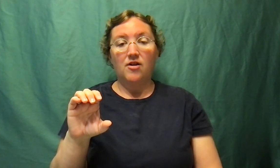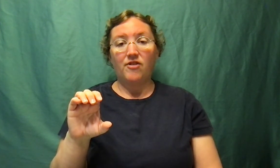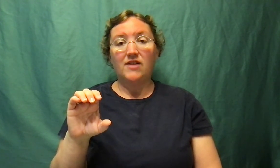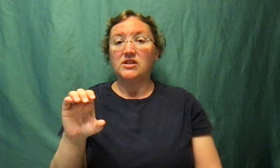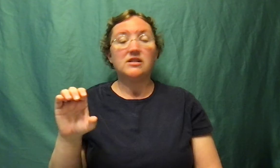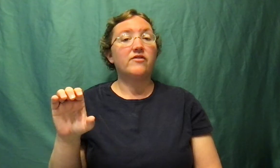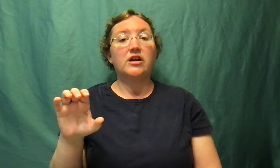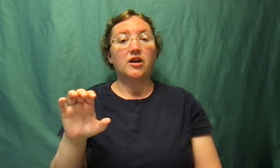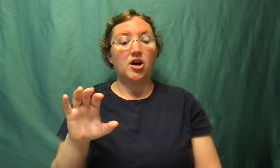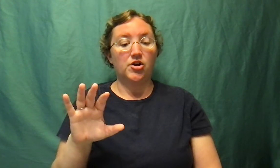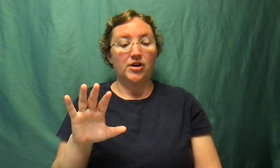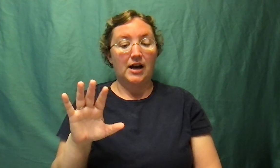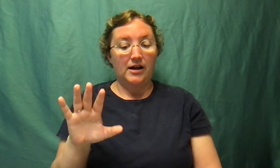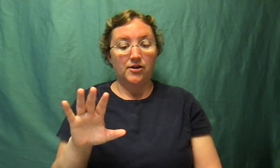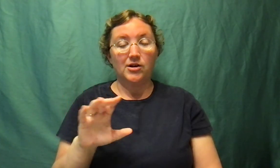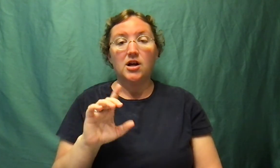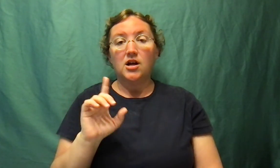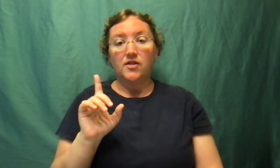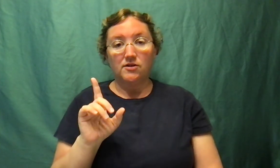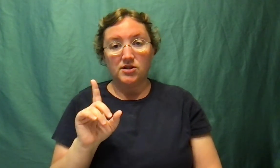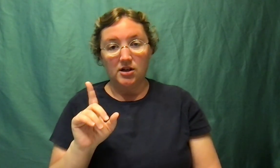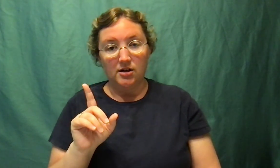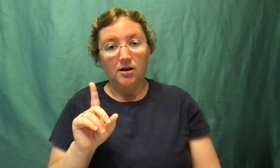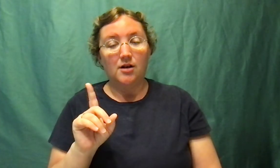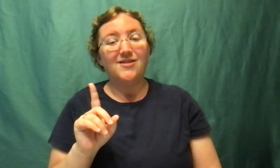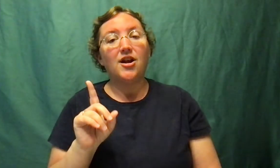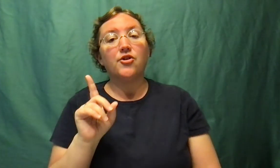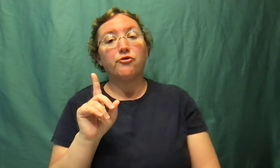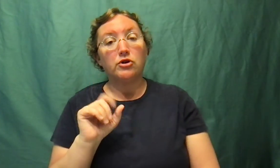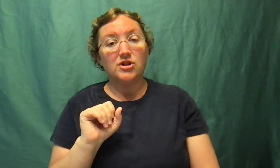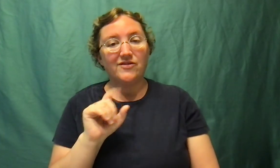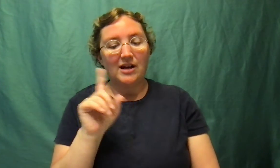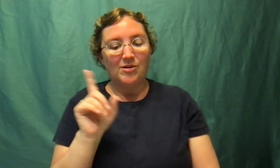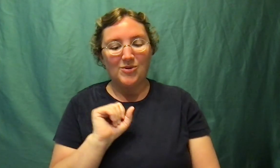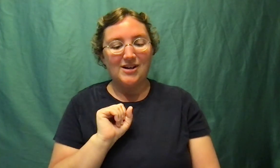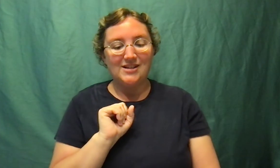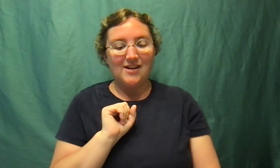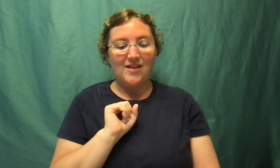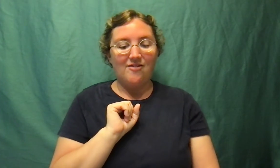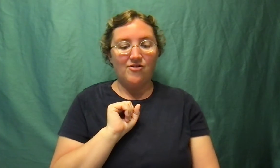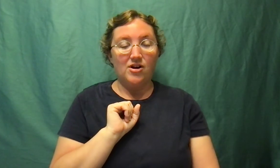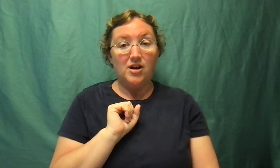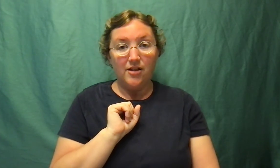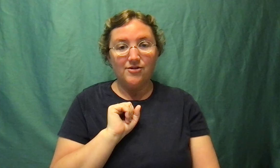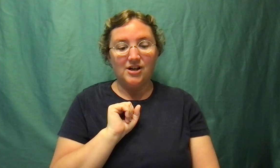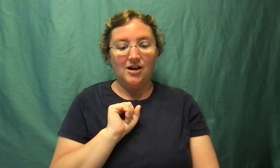5, 6, 7, 800, and 900. There's another version of that, but we're going to save that for another time,